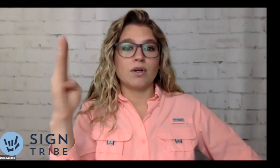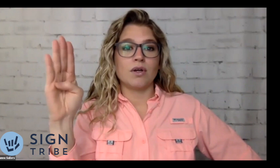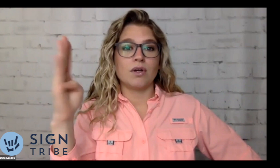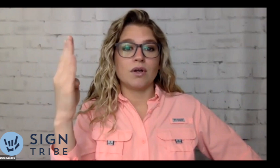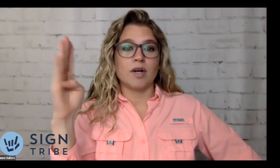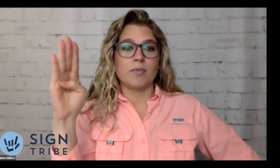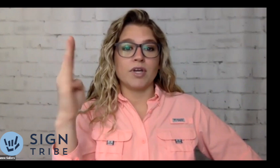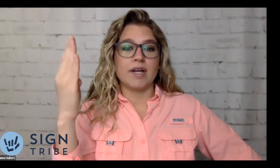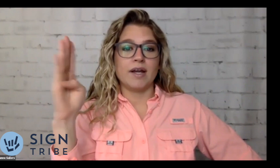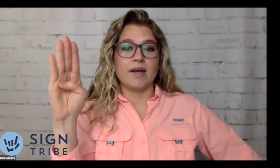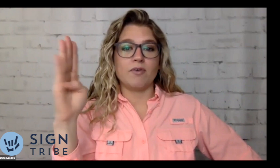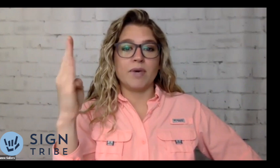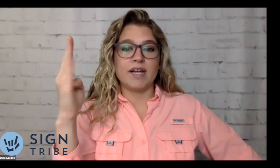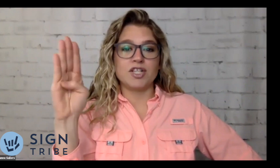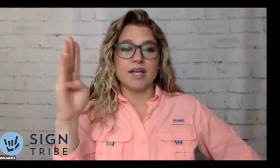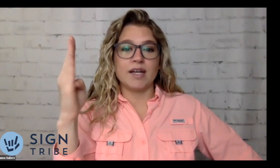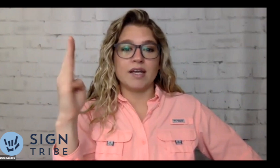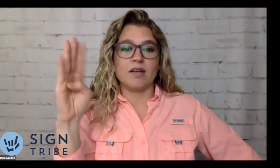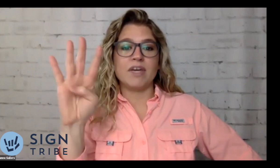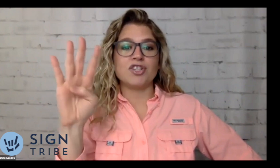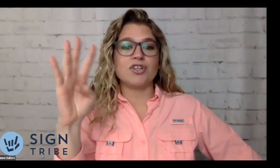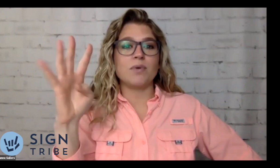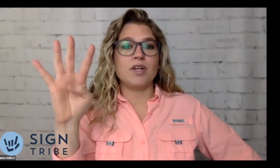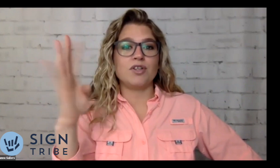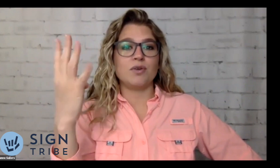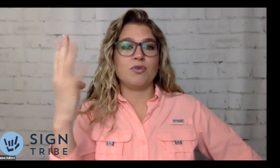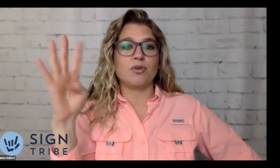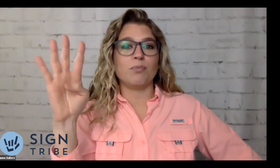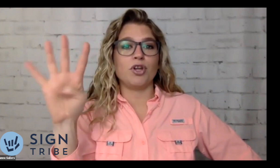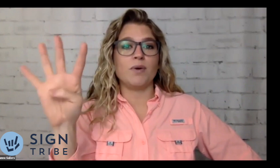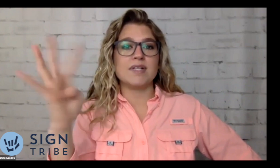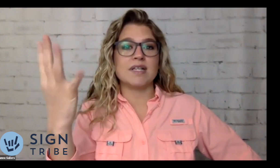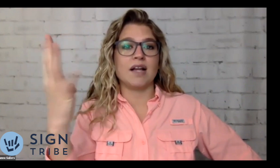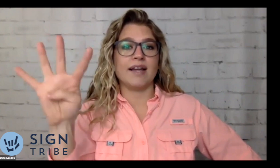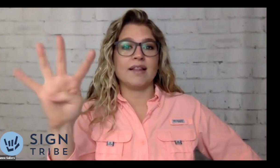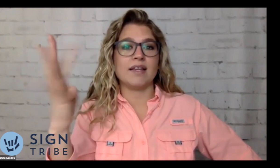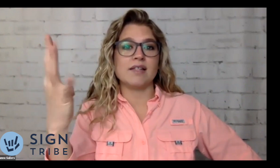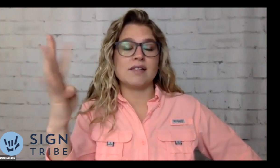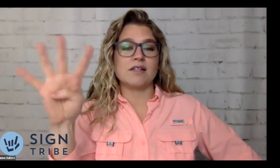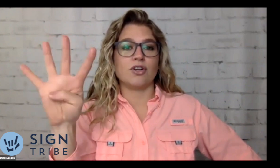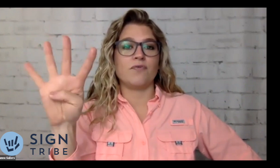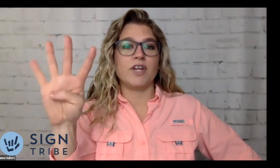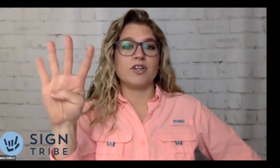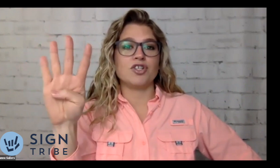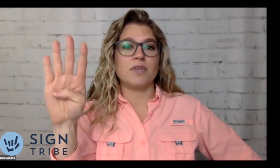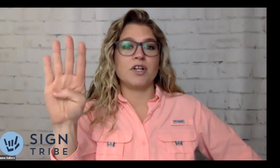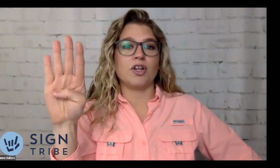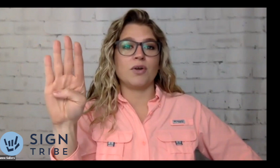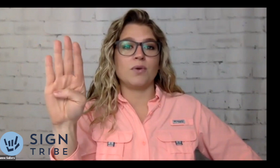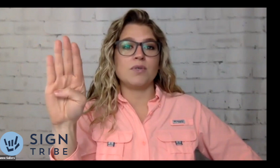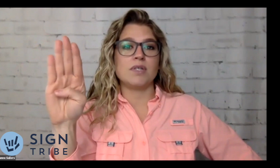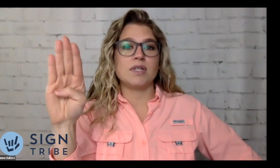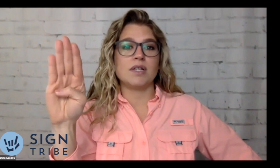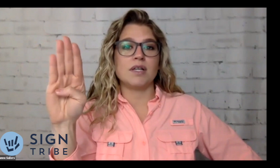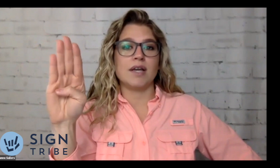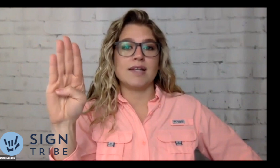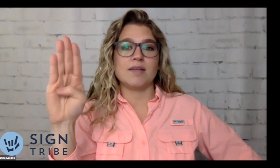All right, I'm looking at everybody checking in. Make sure when you do your blue, it's not like this. Your fingers should be closed as a